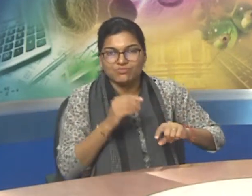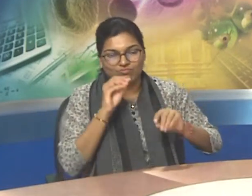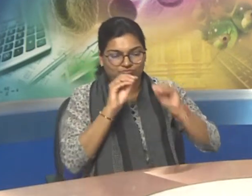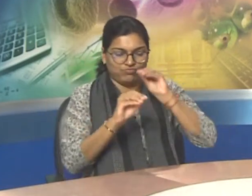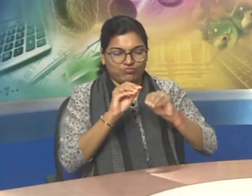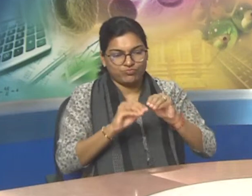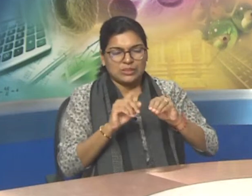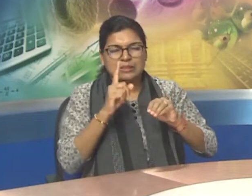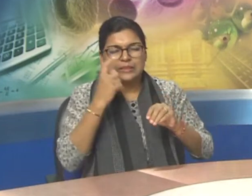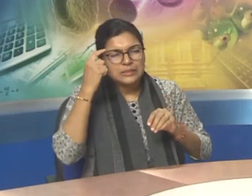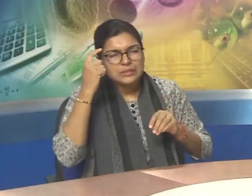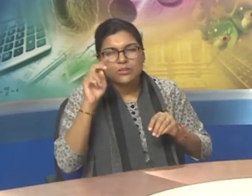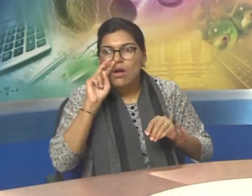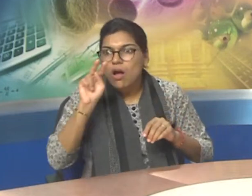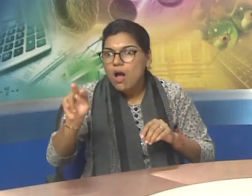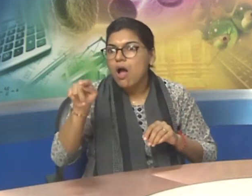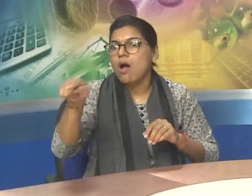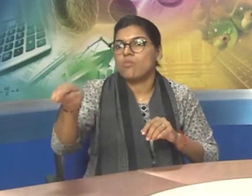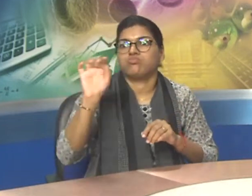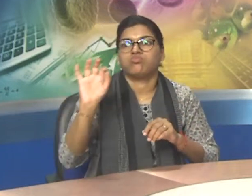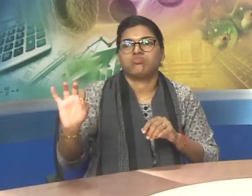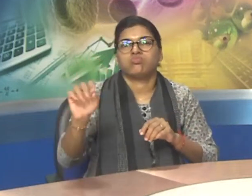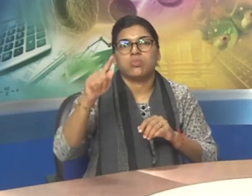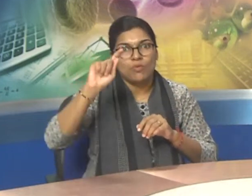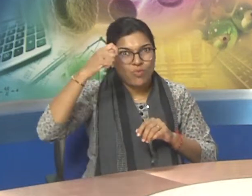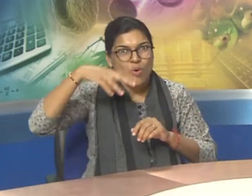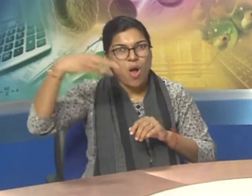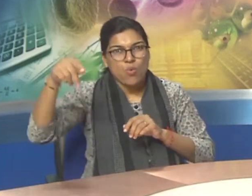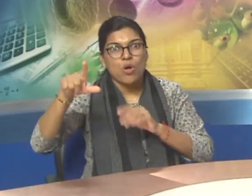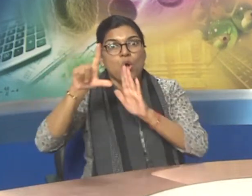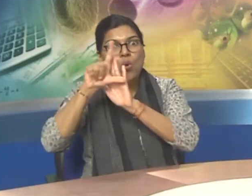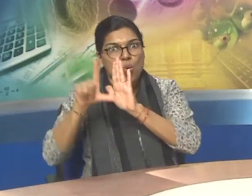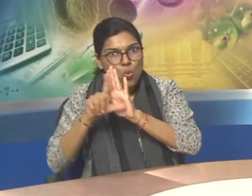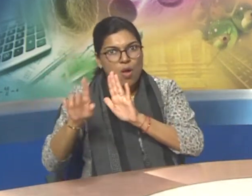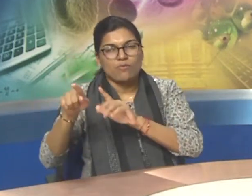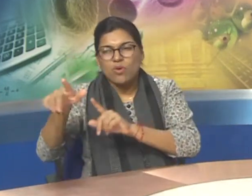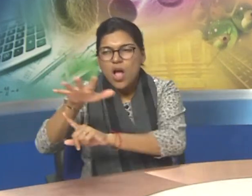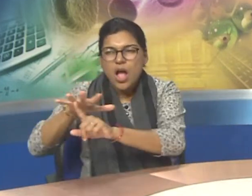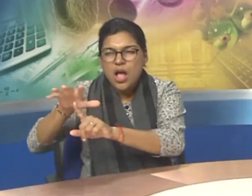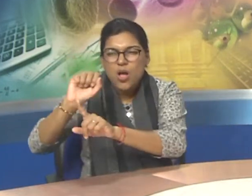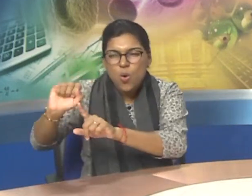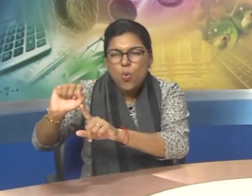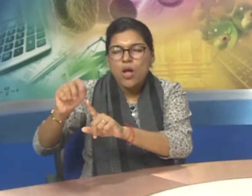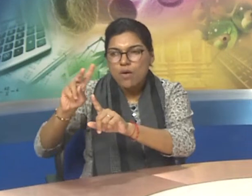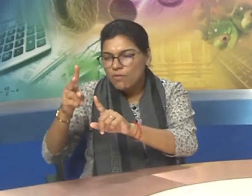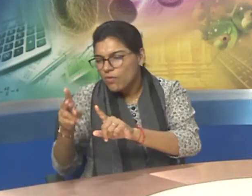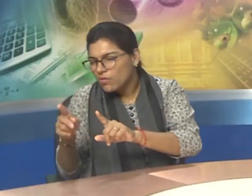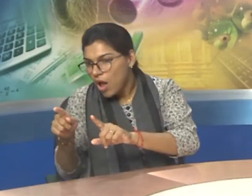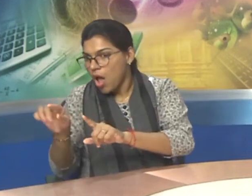And the other 4 laws, they were enunciated by Ranganathan himself.